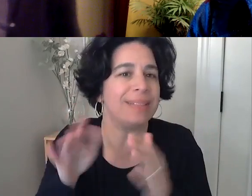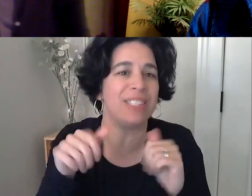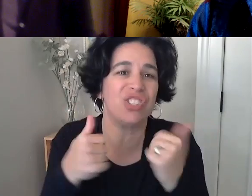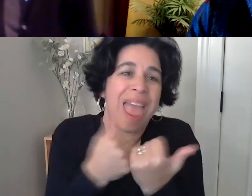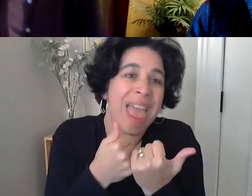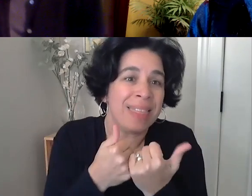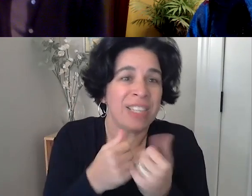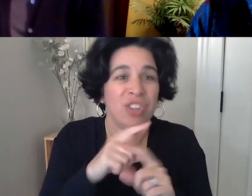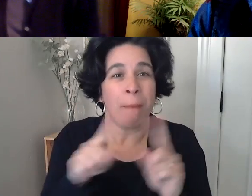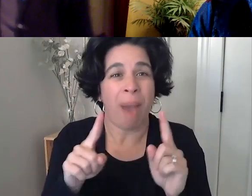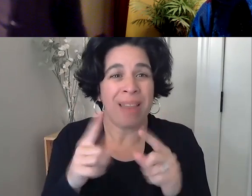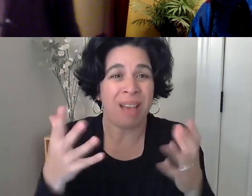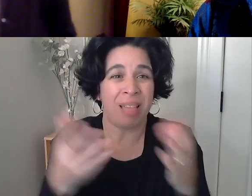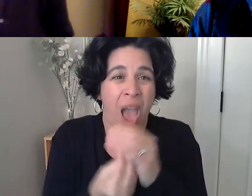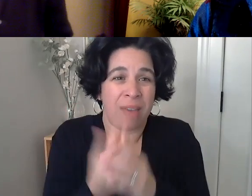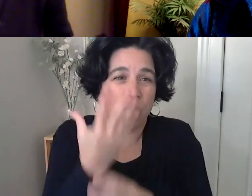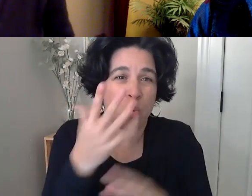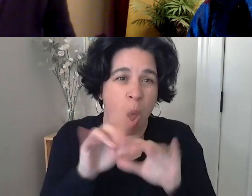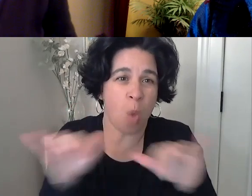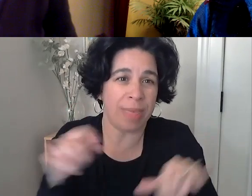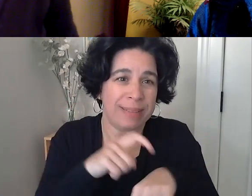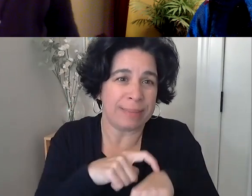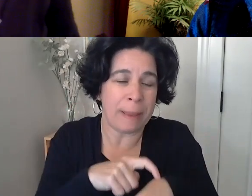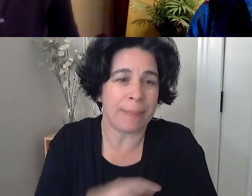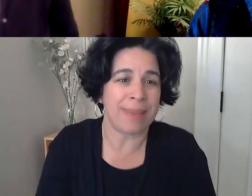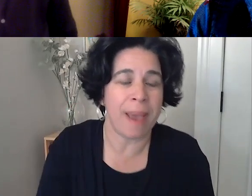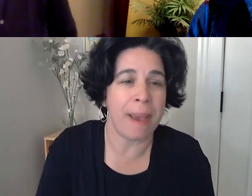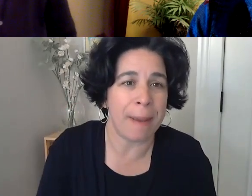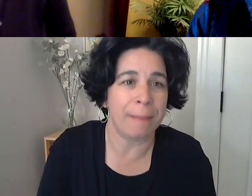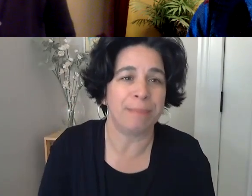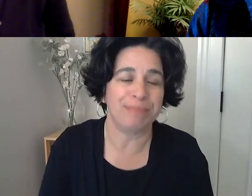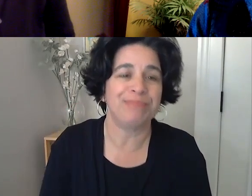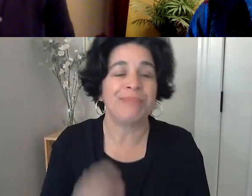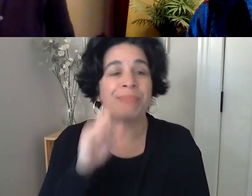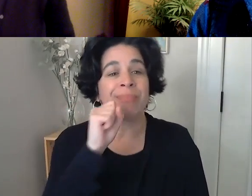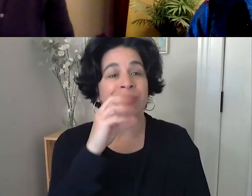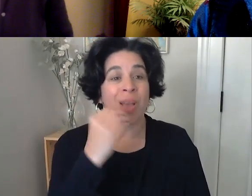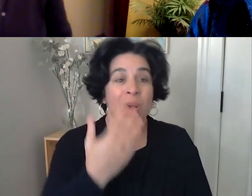learn different ways, different approaches during these challenging times. But I think we've also grown.